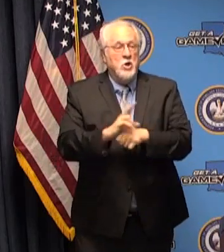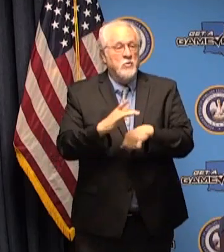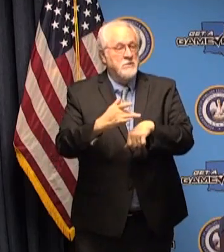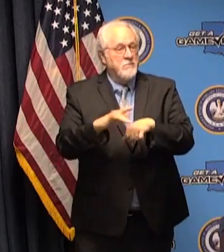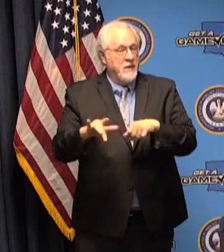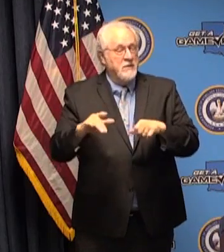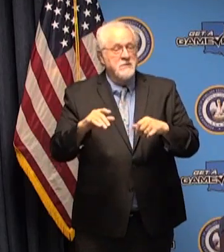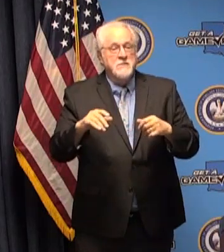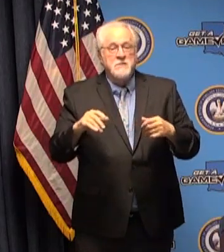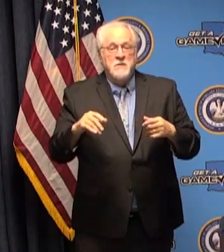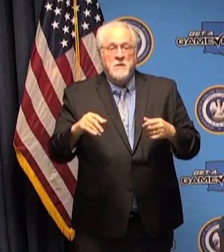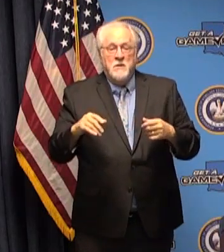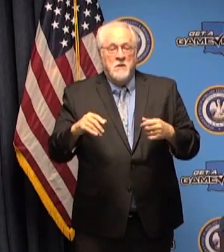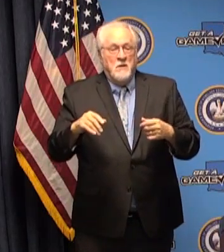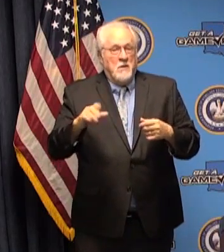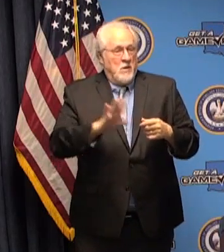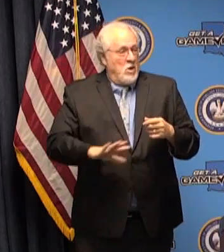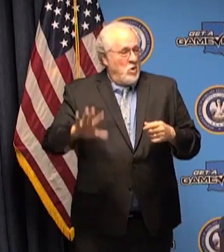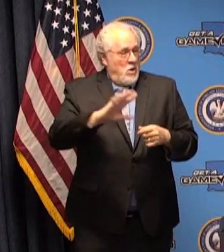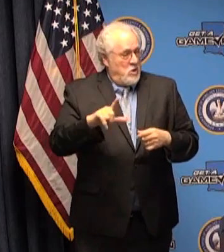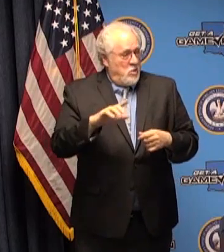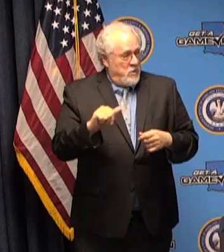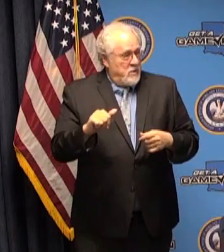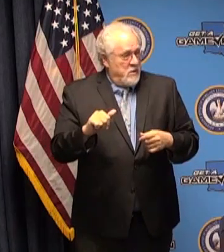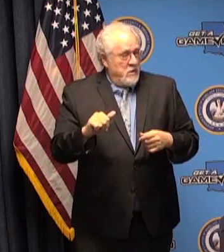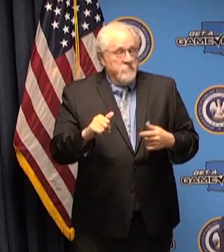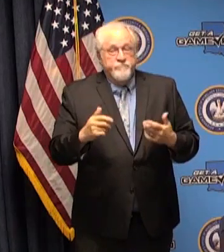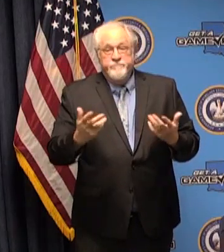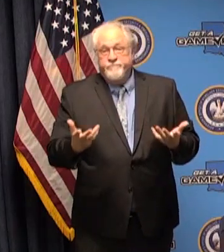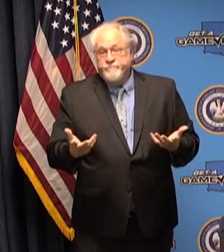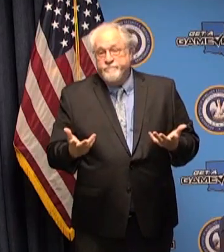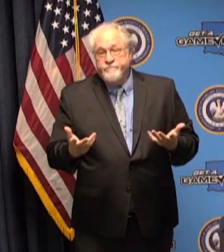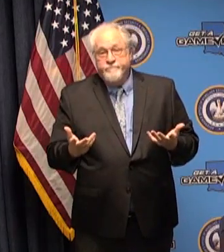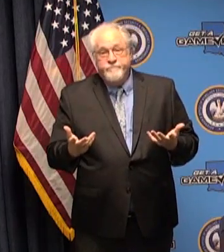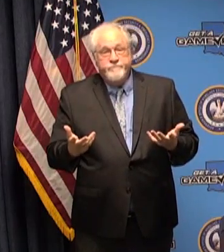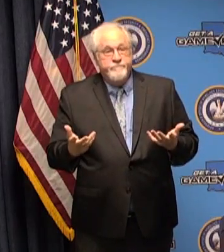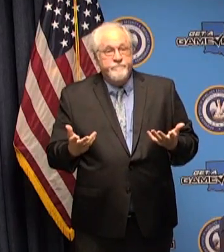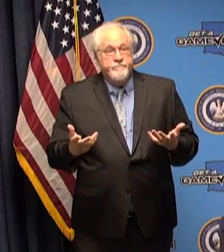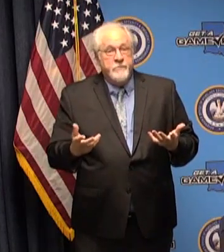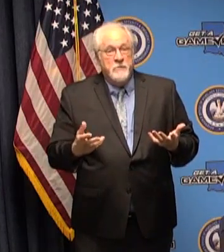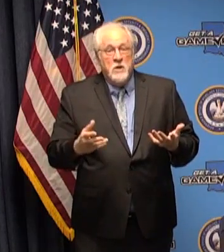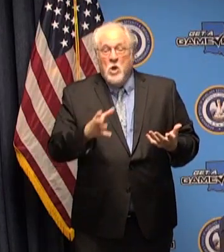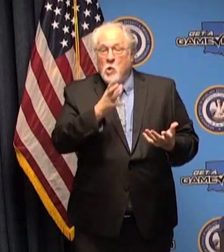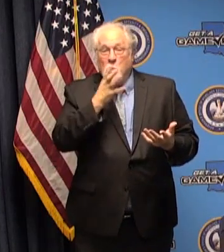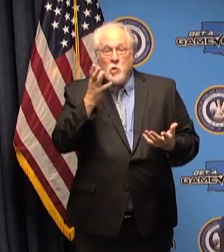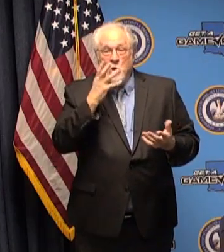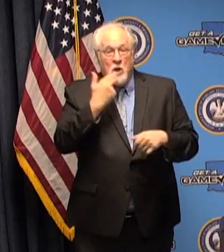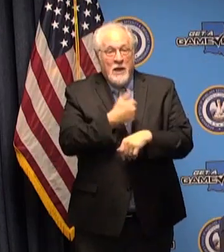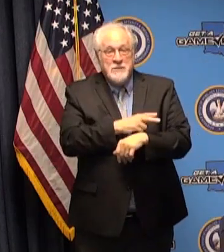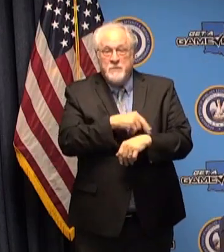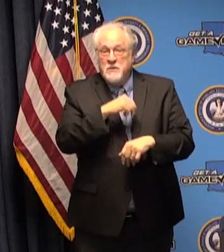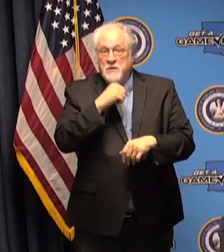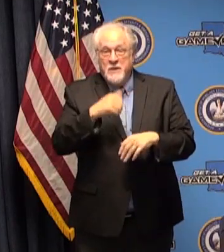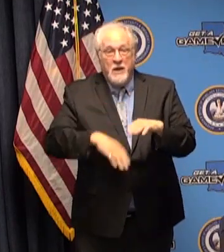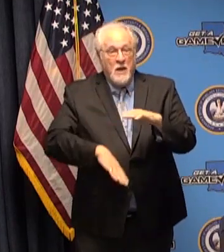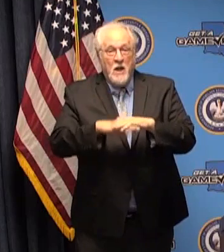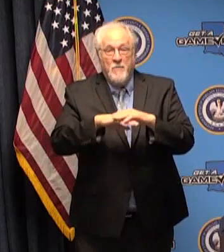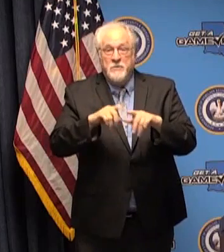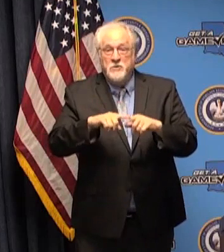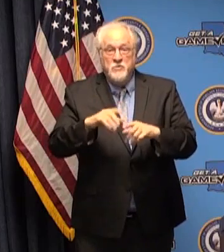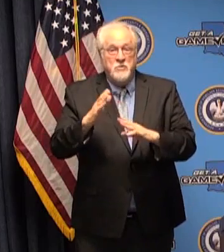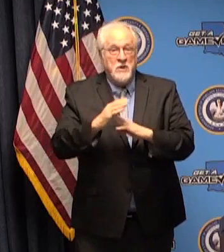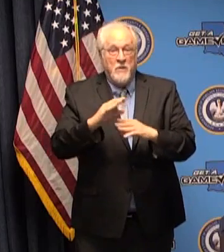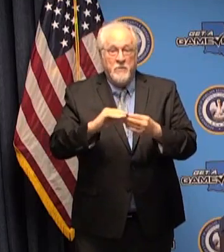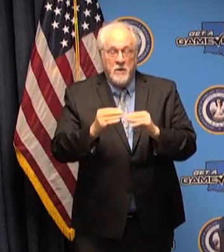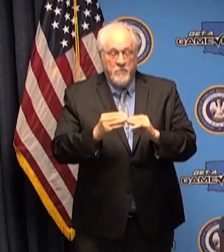that is available across the state of Louisiana, whether it's at rural hospitals that are not at capacity,